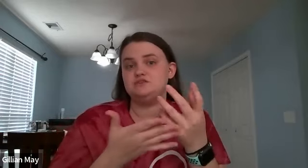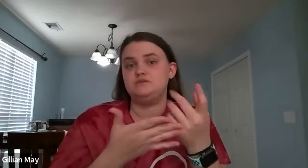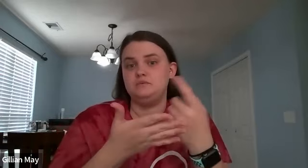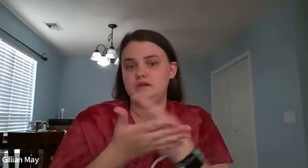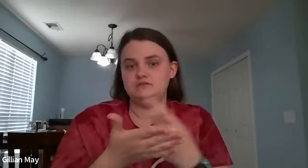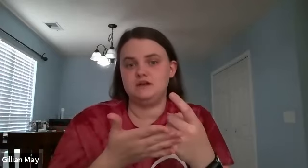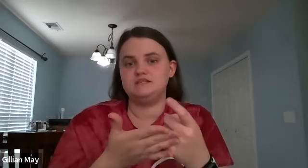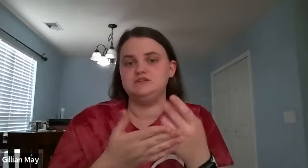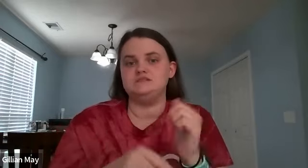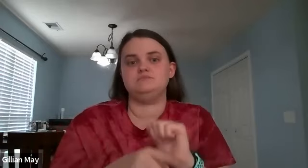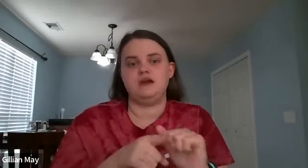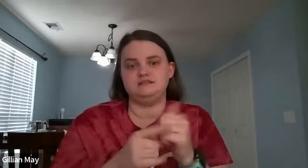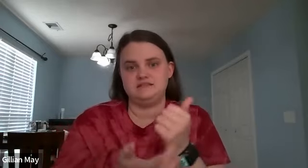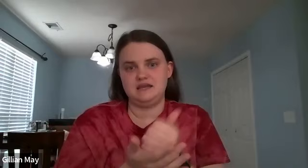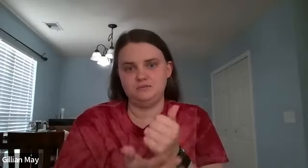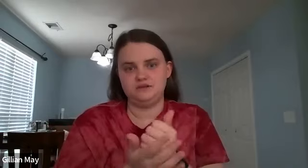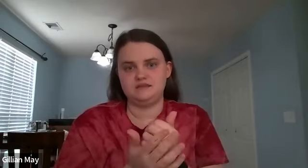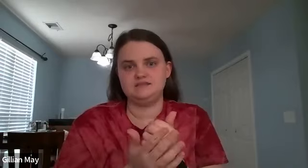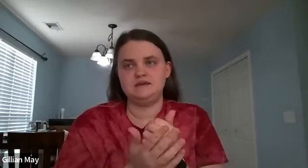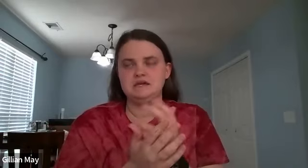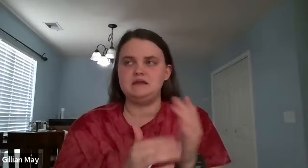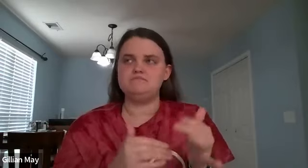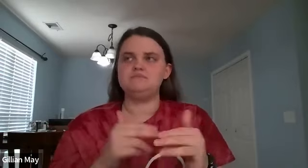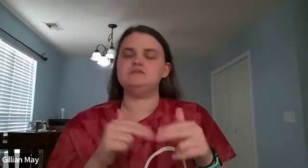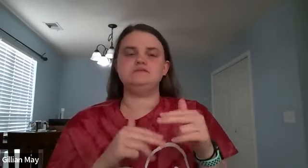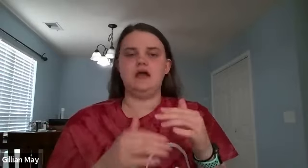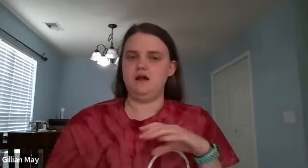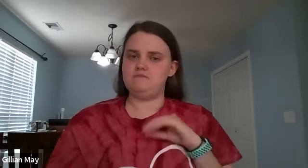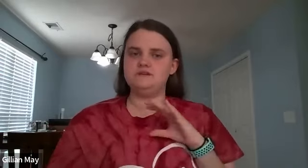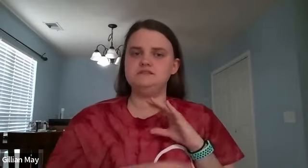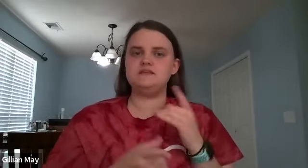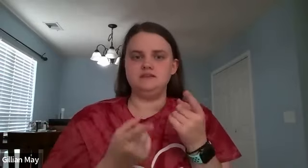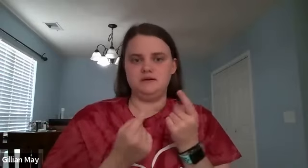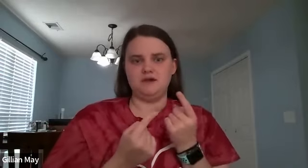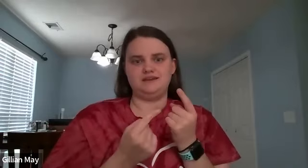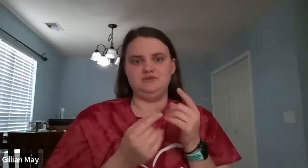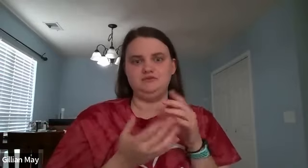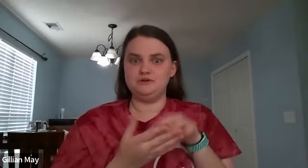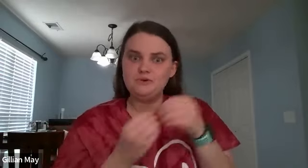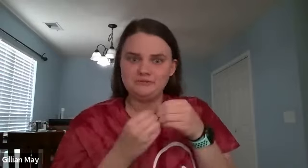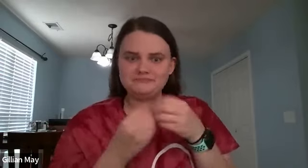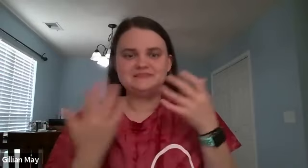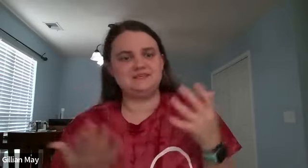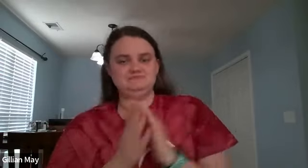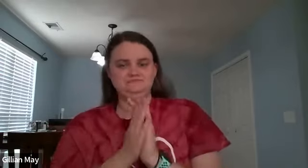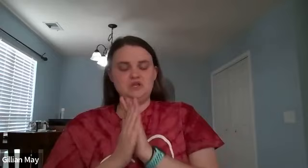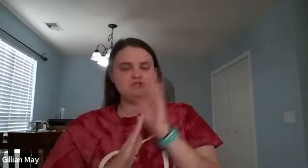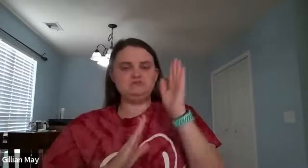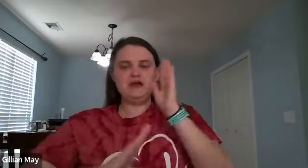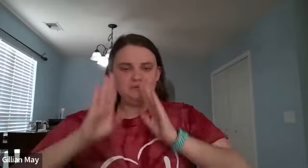the week, you guys can use to practice and help you guys kind of build that confidence, and then you come back and you learn more. So do not